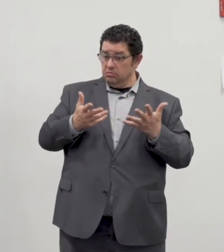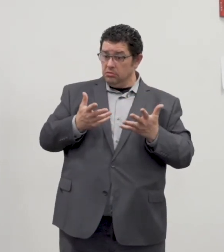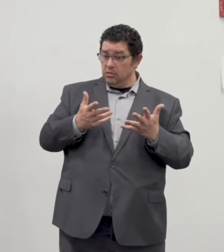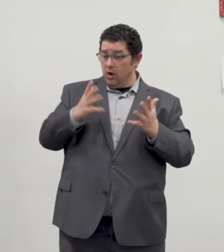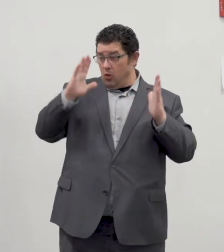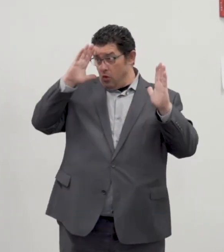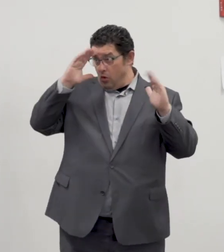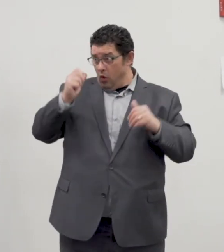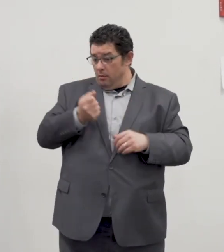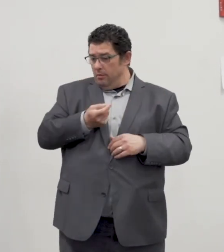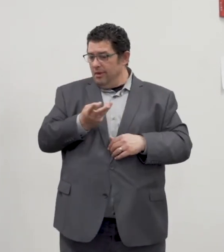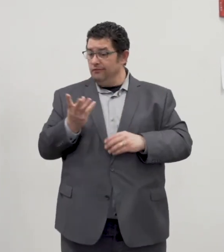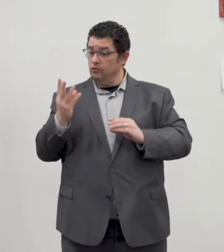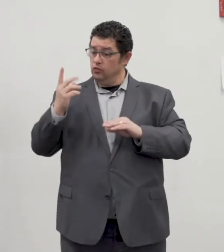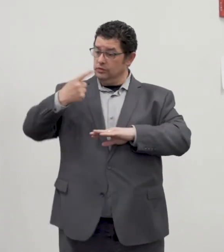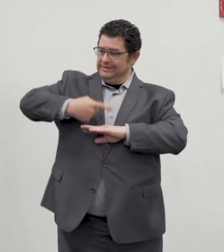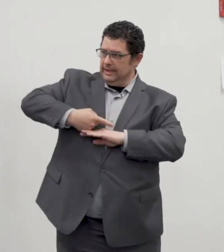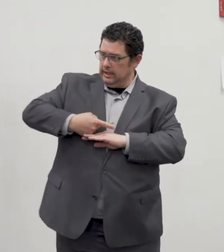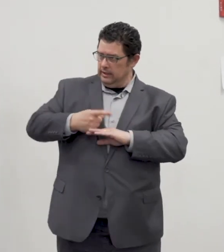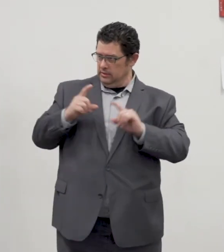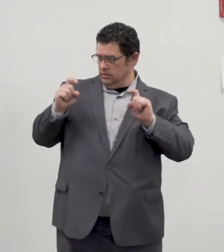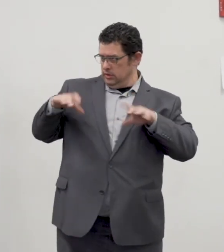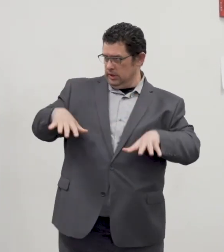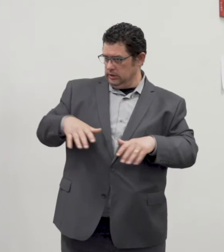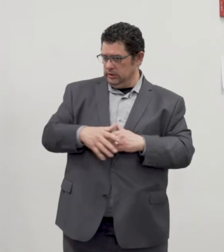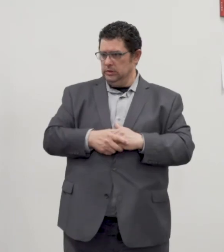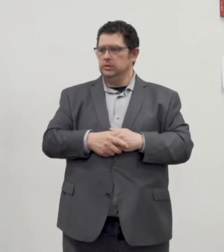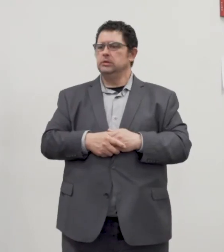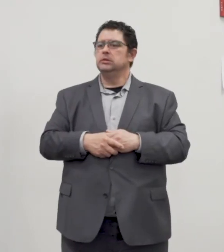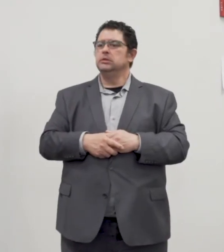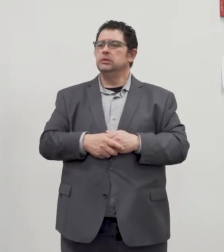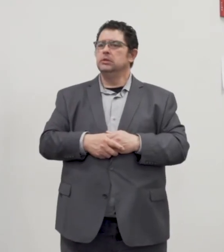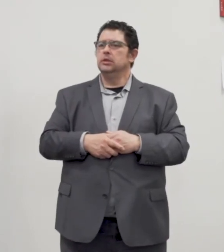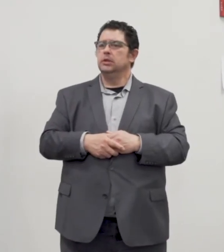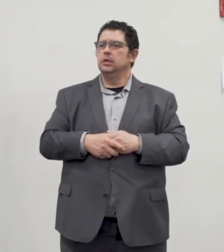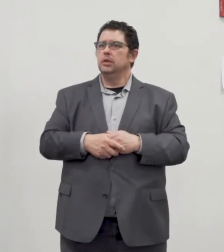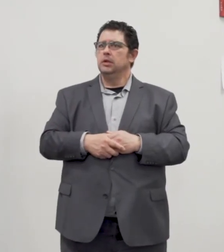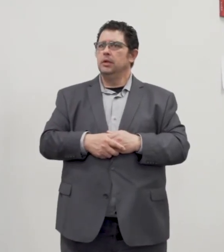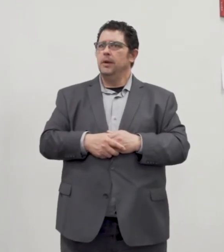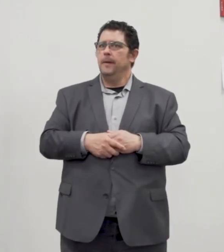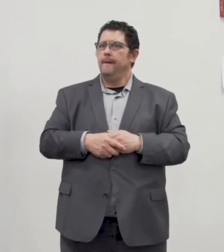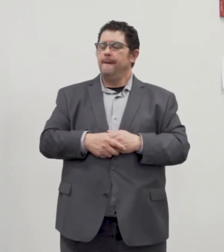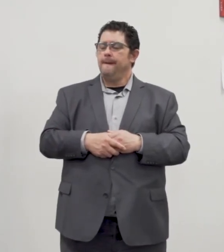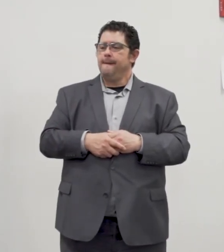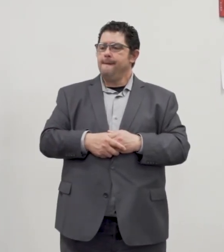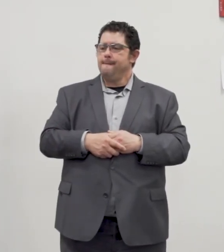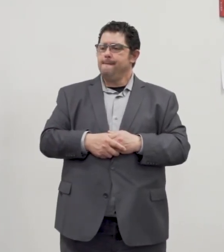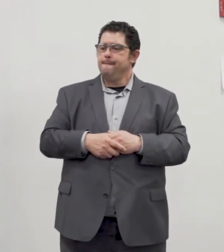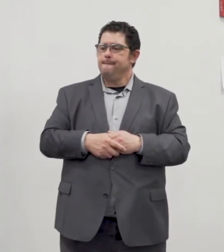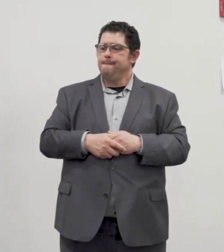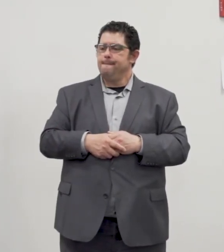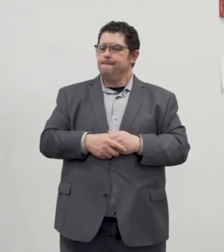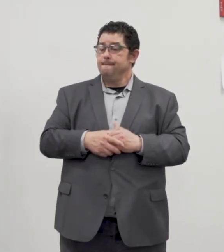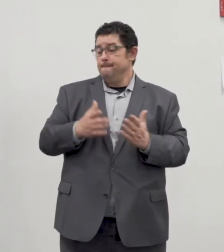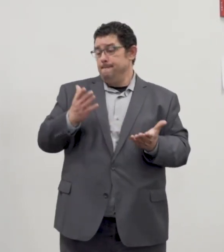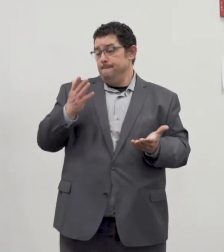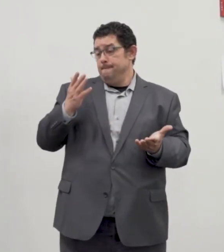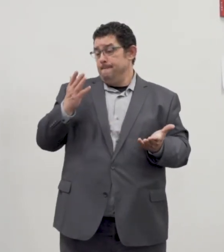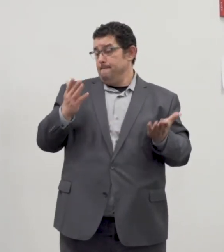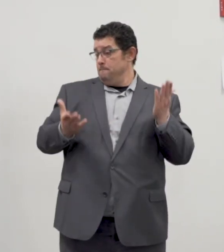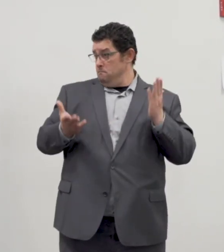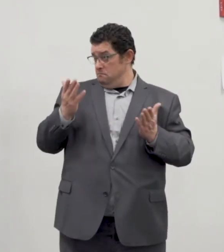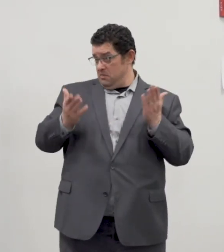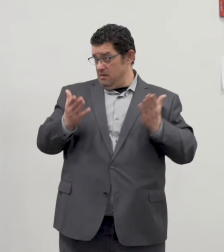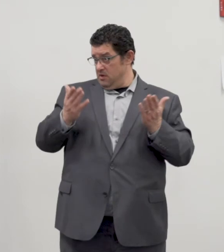for everyone who's symptomatic. I think we're pretty close to that. In fact, there's probably some places around town where you could